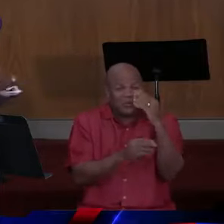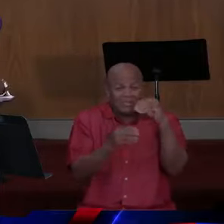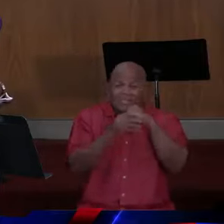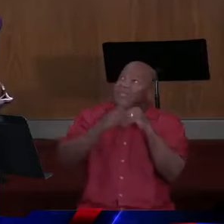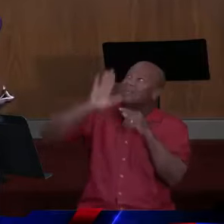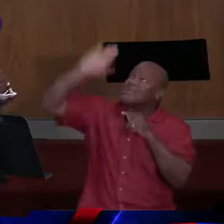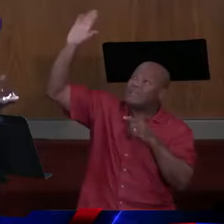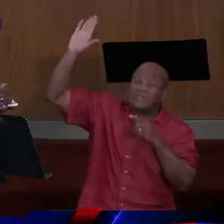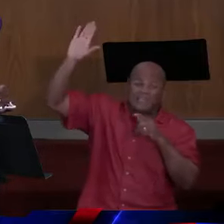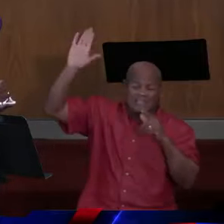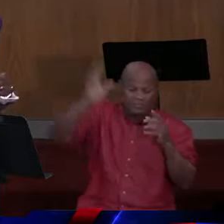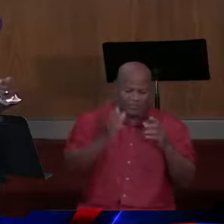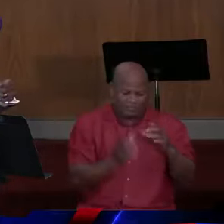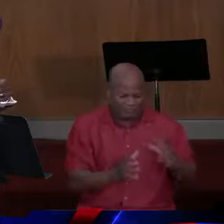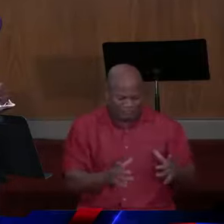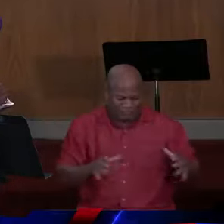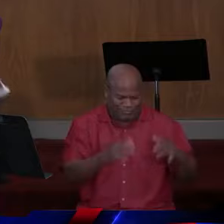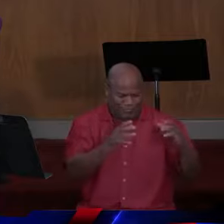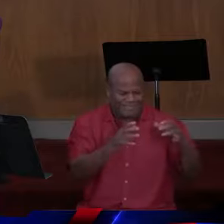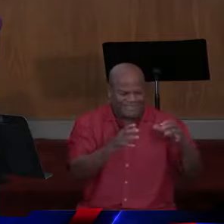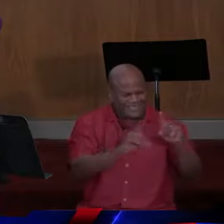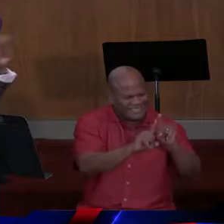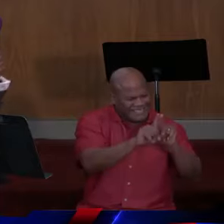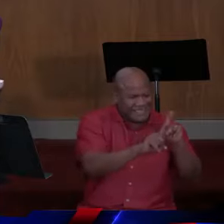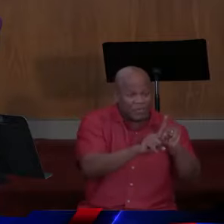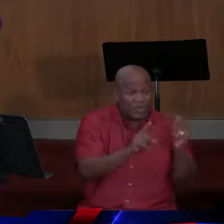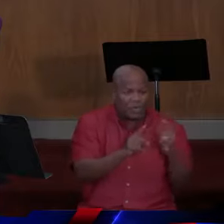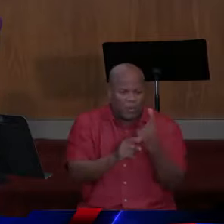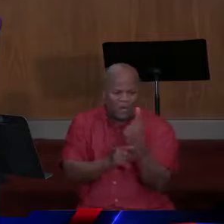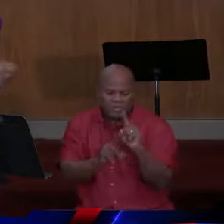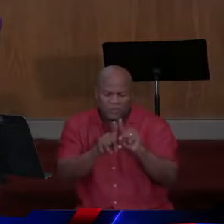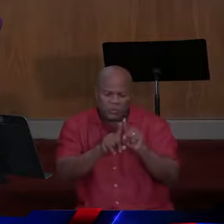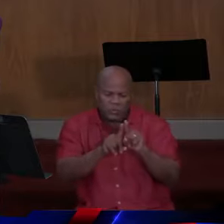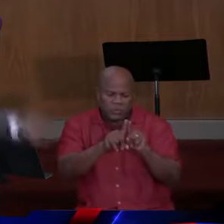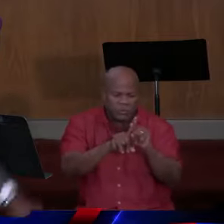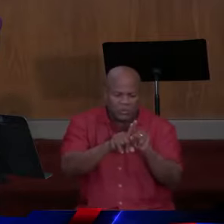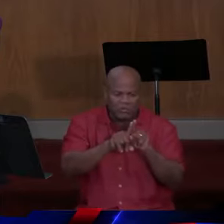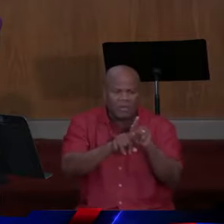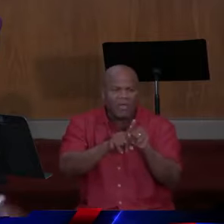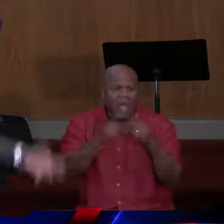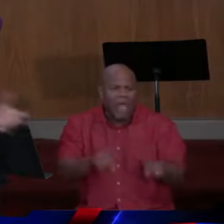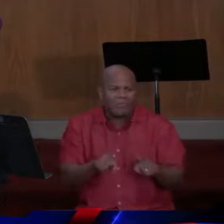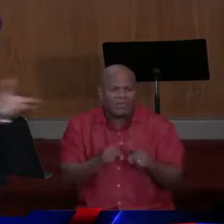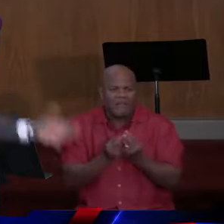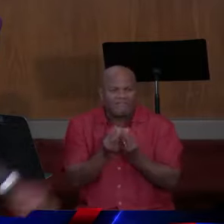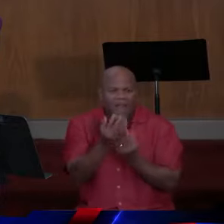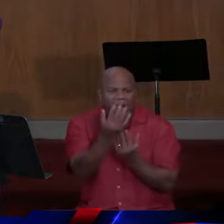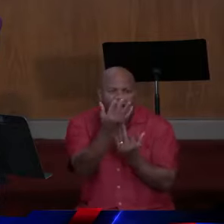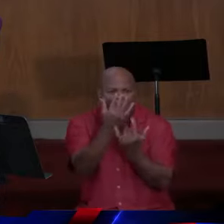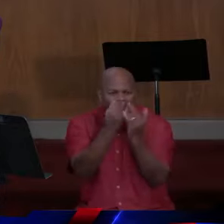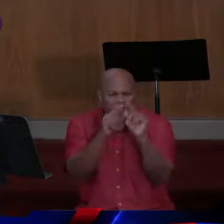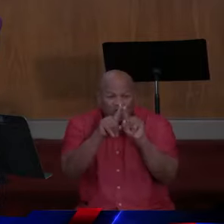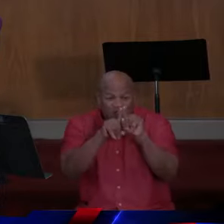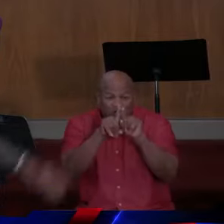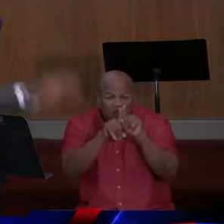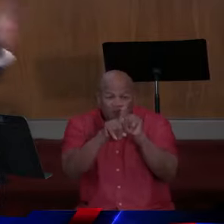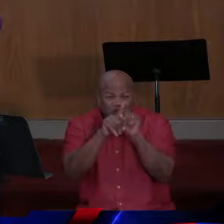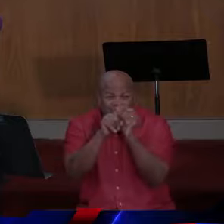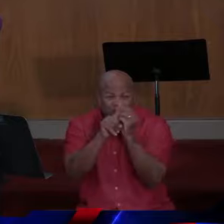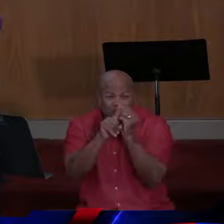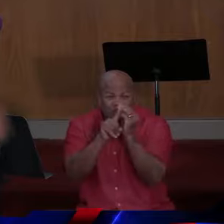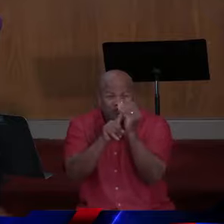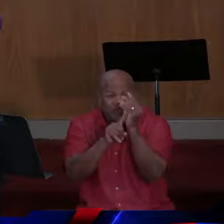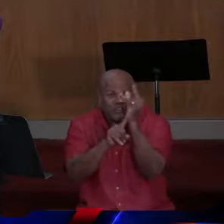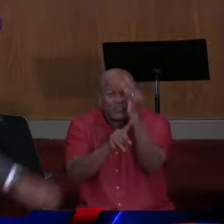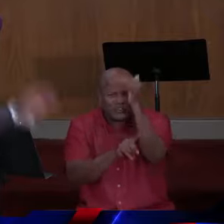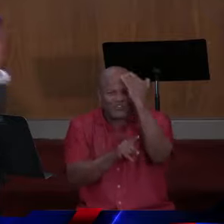God's bundle, but when you rub one stick up against another stick, fire starts to happen. And that's what happens in the fellowship. I know